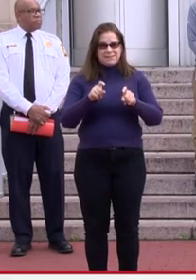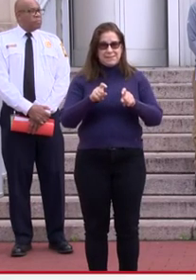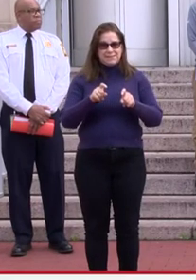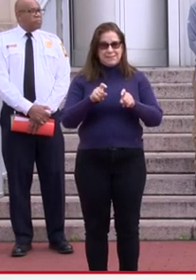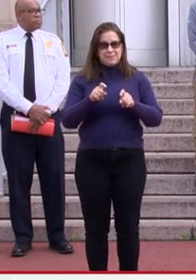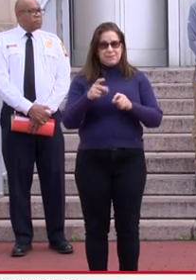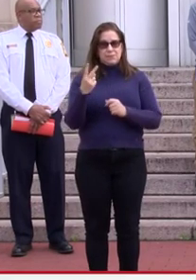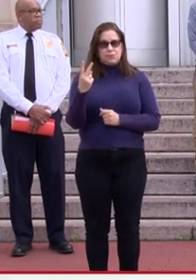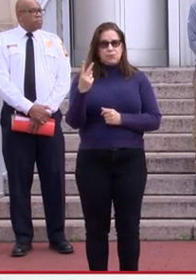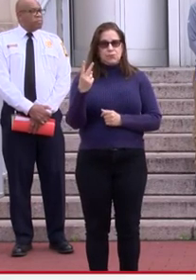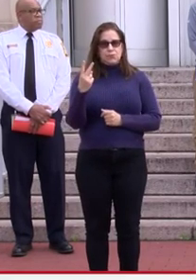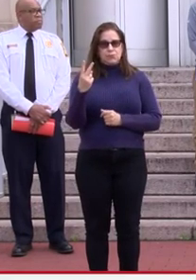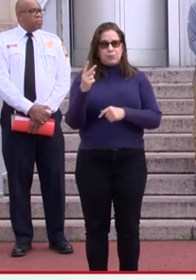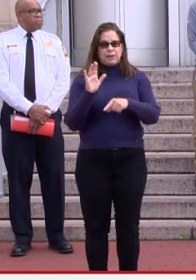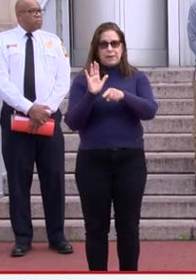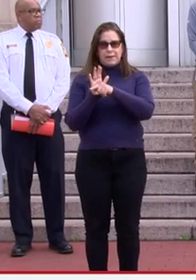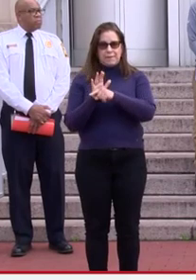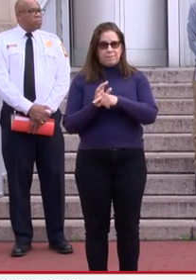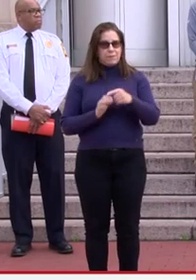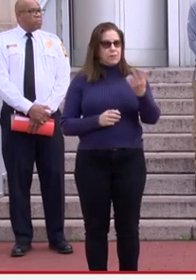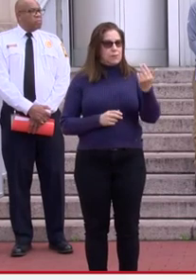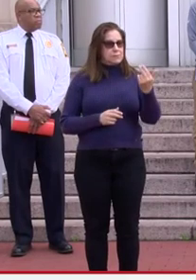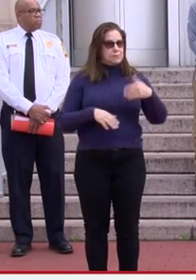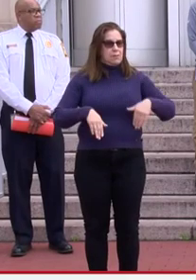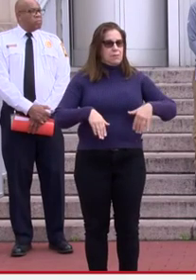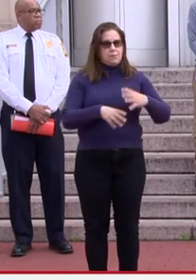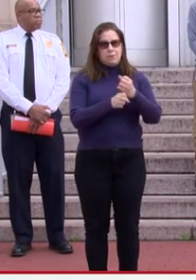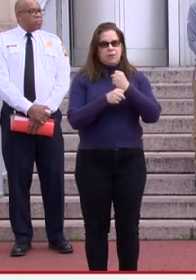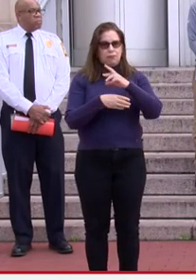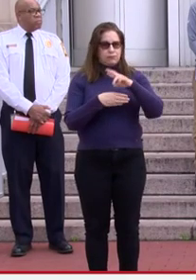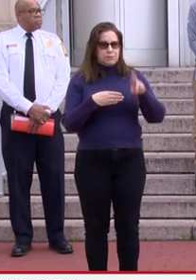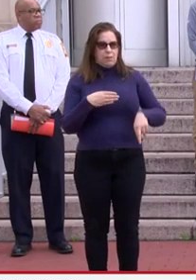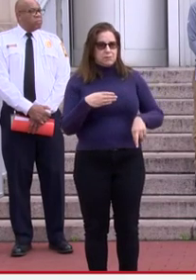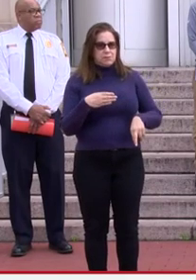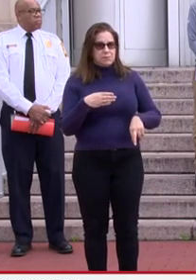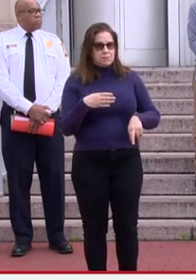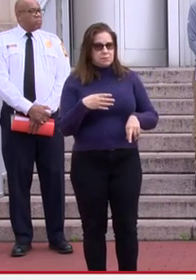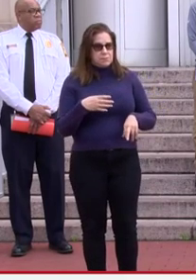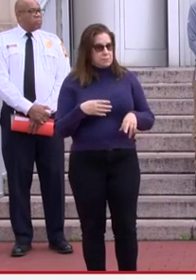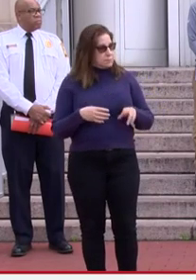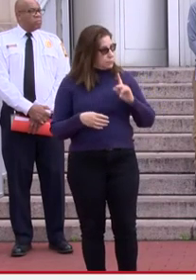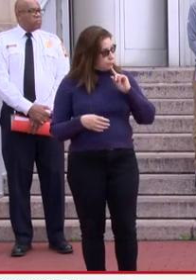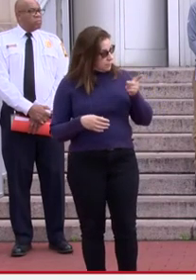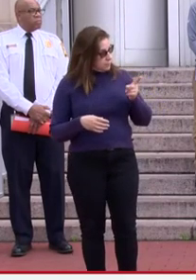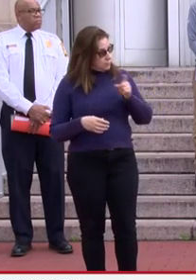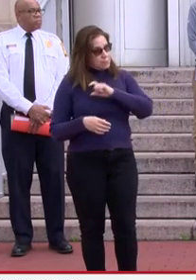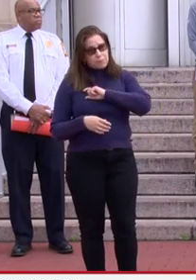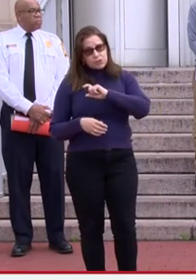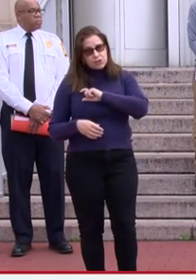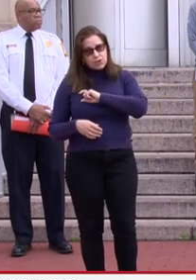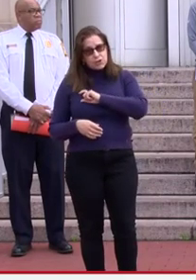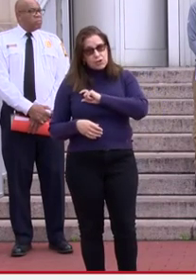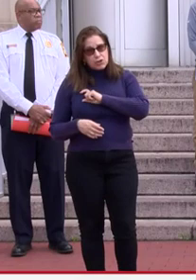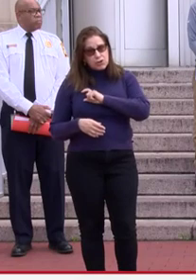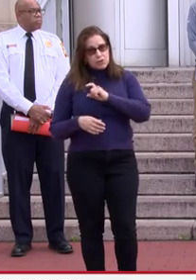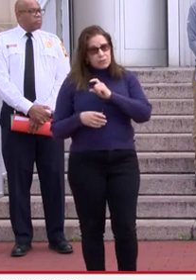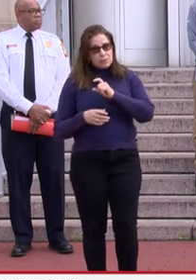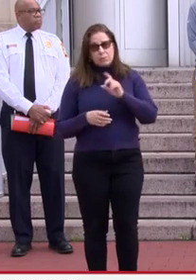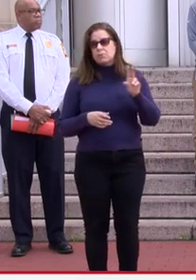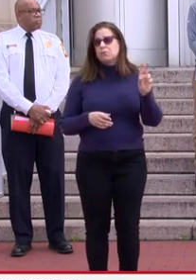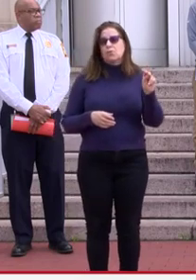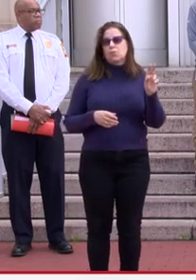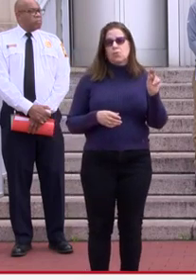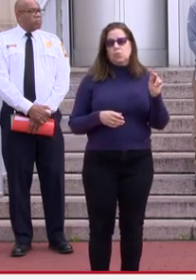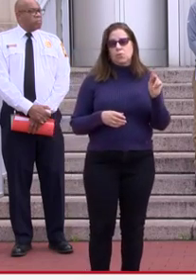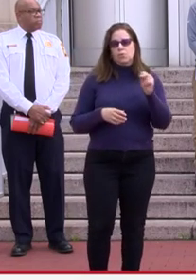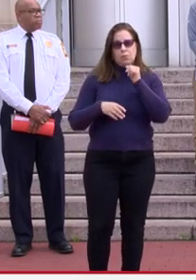quarantined? We haven't quarantined any officers. Some officers have self-quarantined or quarantined based off of advice